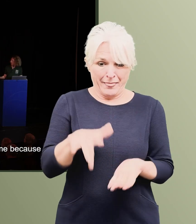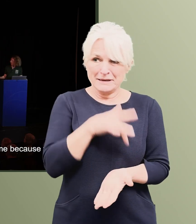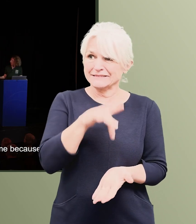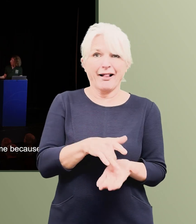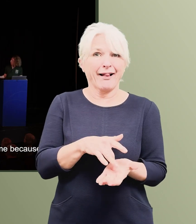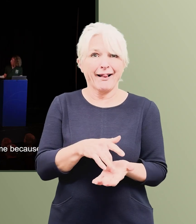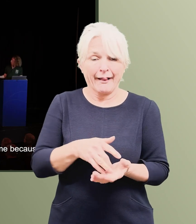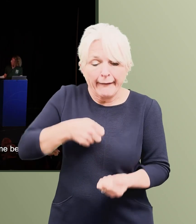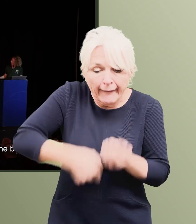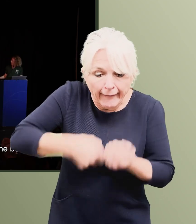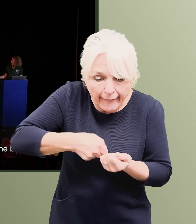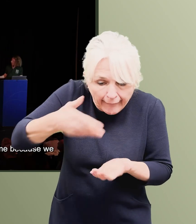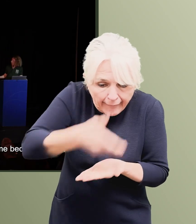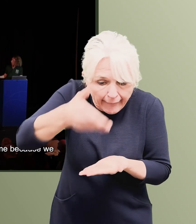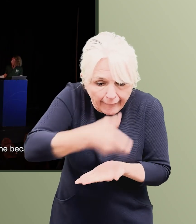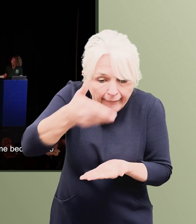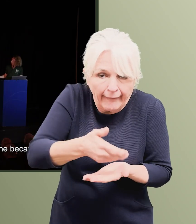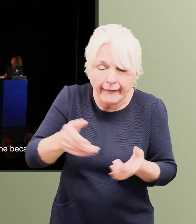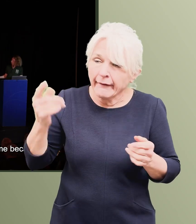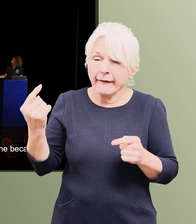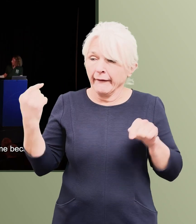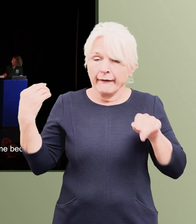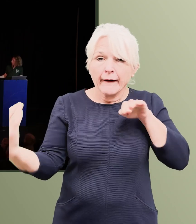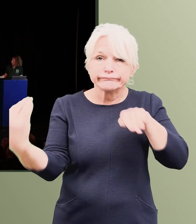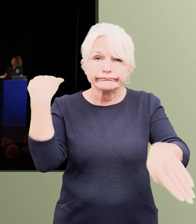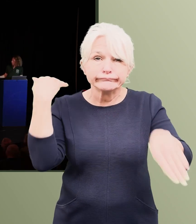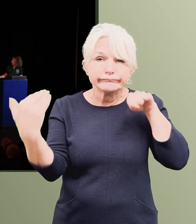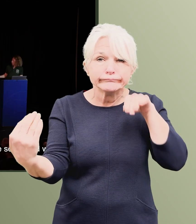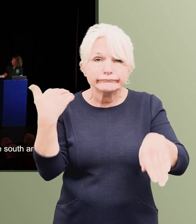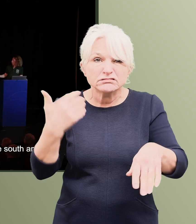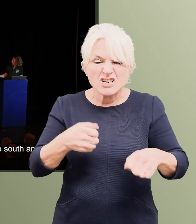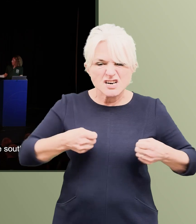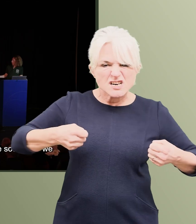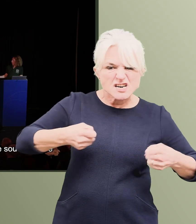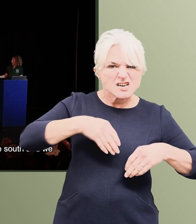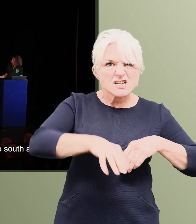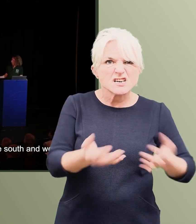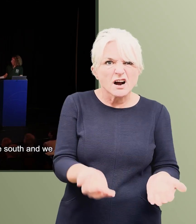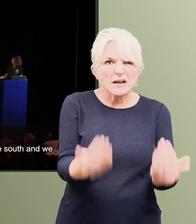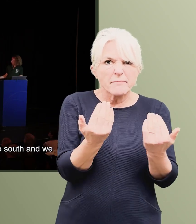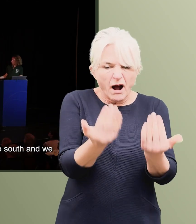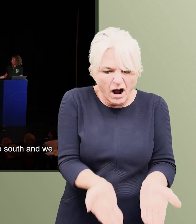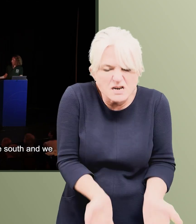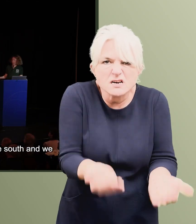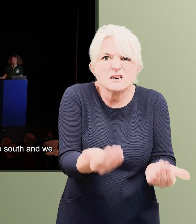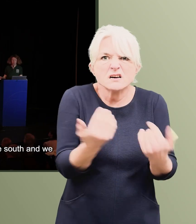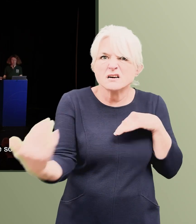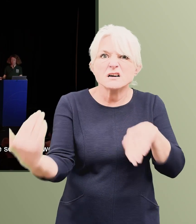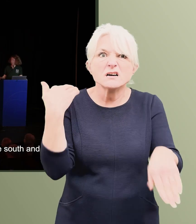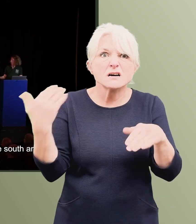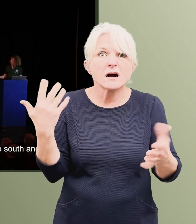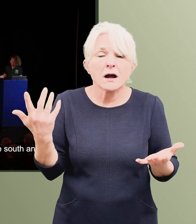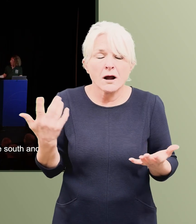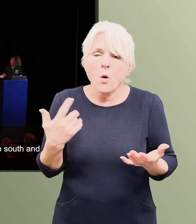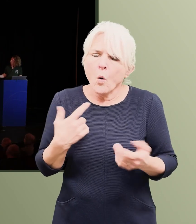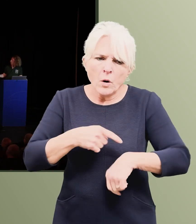fair to say. We were taking our time because we had another burnt mound. The trough was here. The burnt mound was off to the south, and we didn't